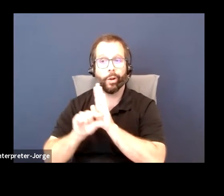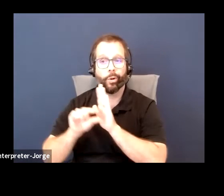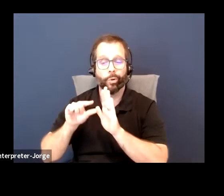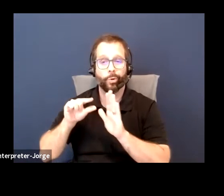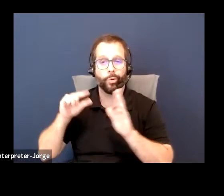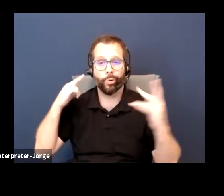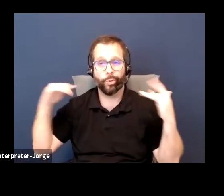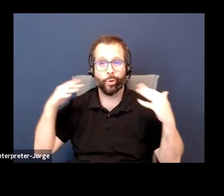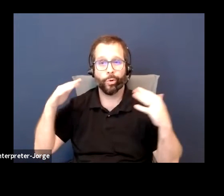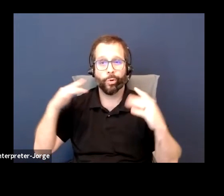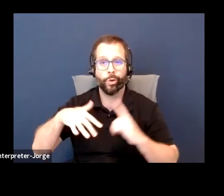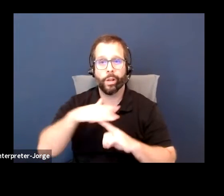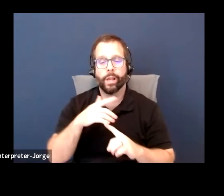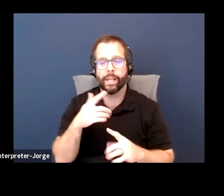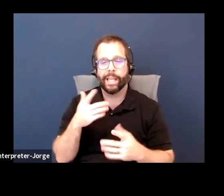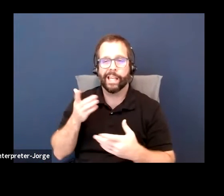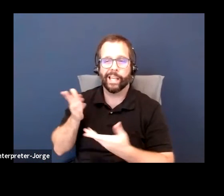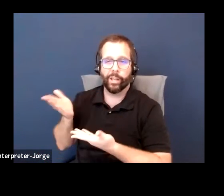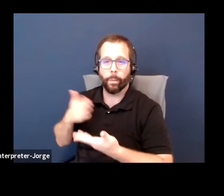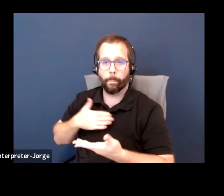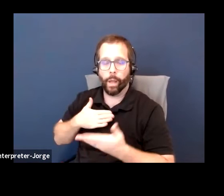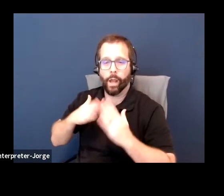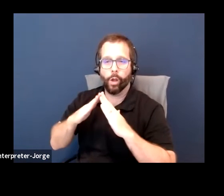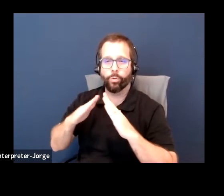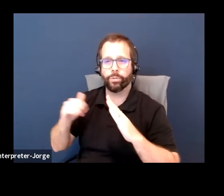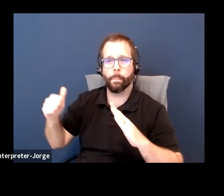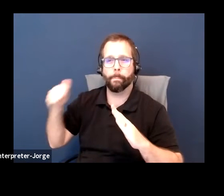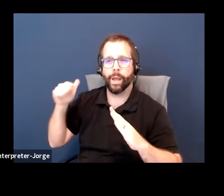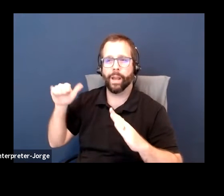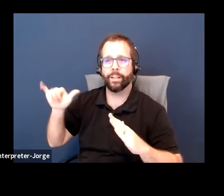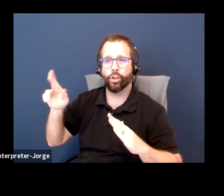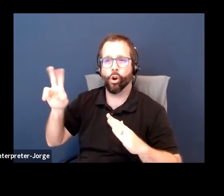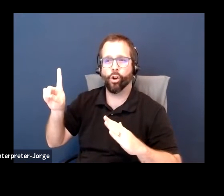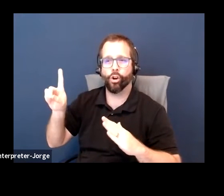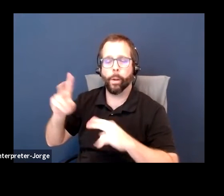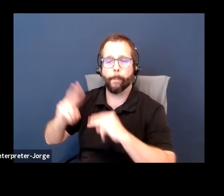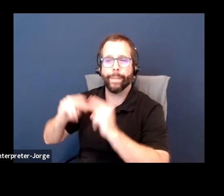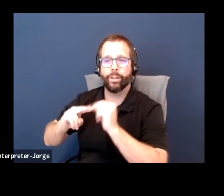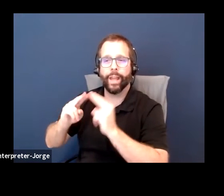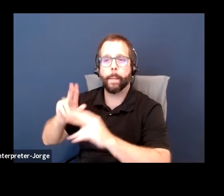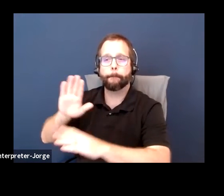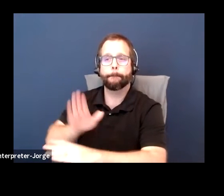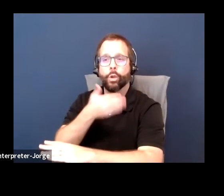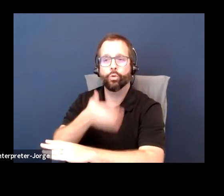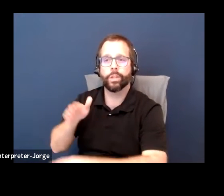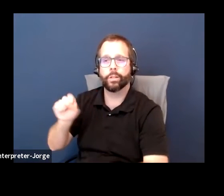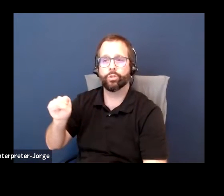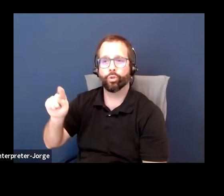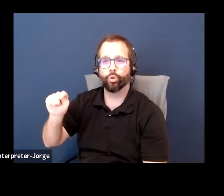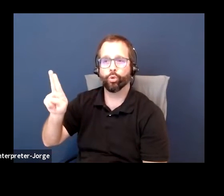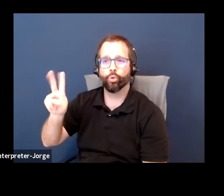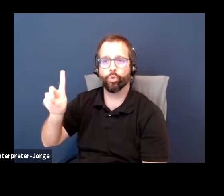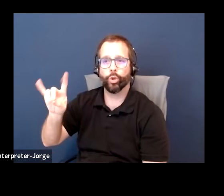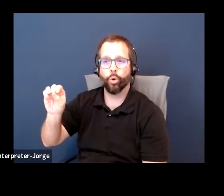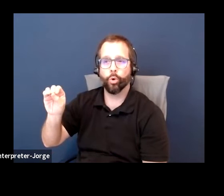little music studio built in our backyard as we speak. I didn't know it was going to be today, but they